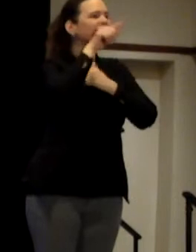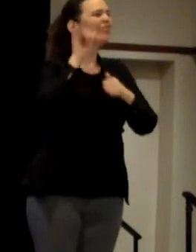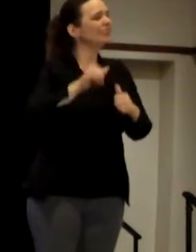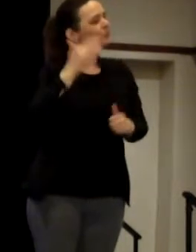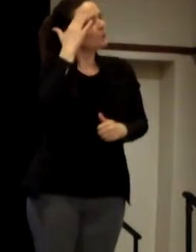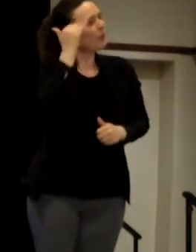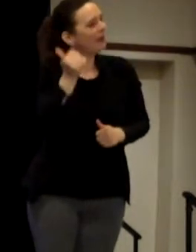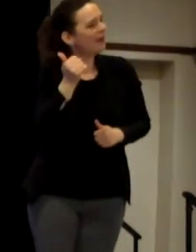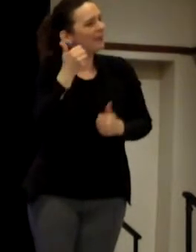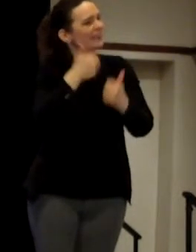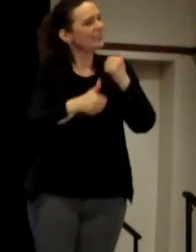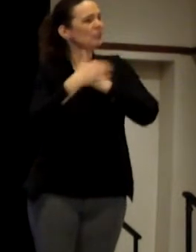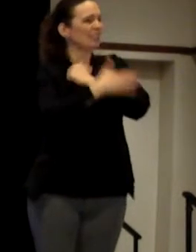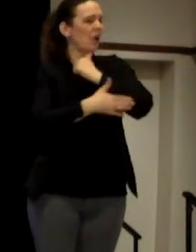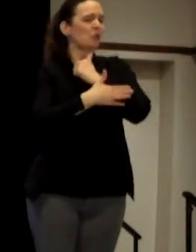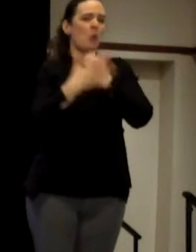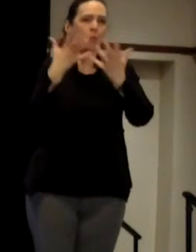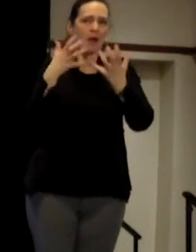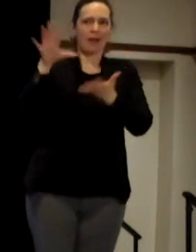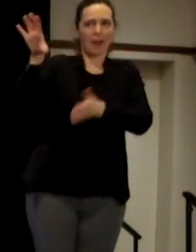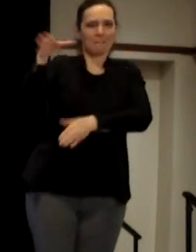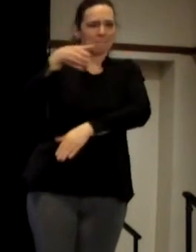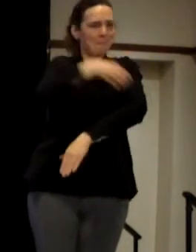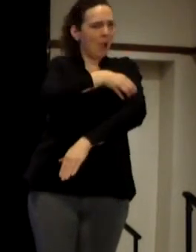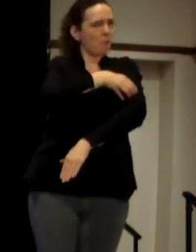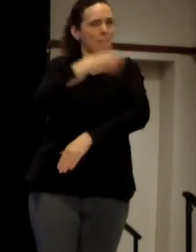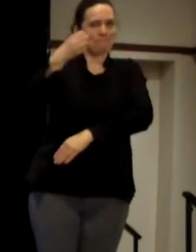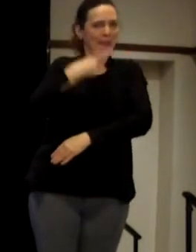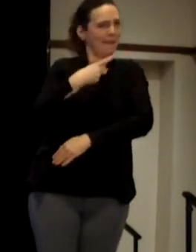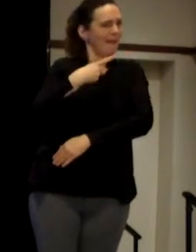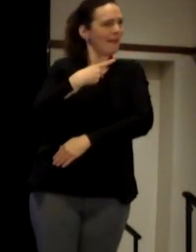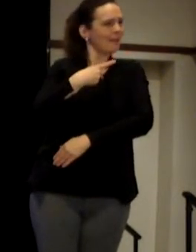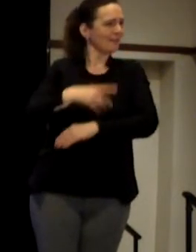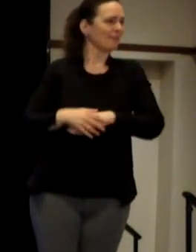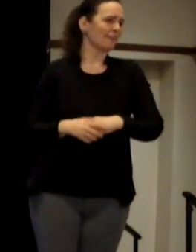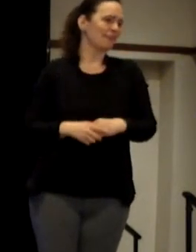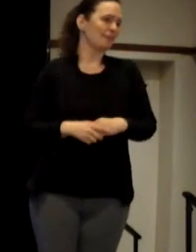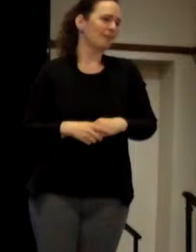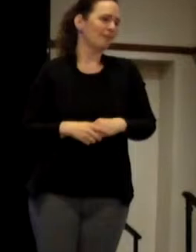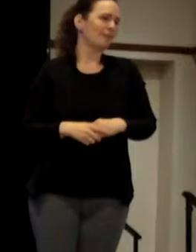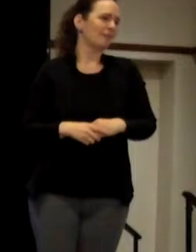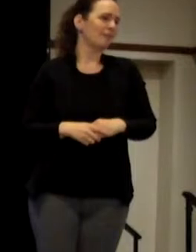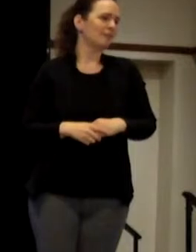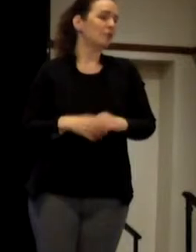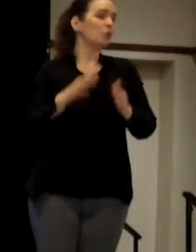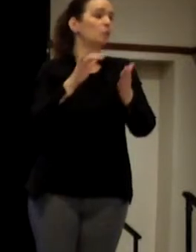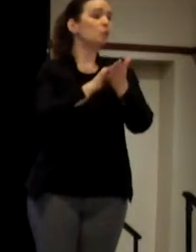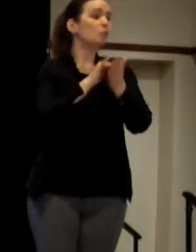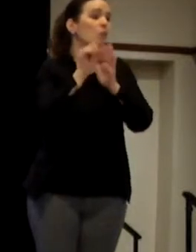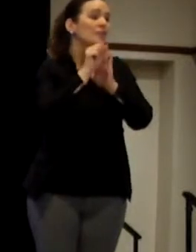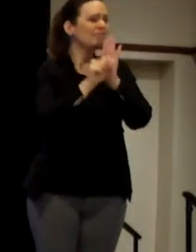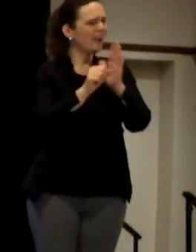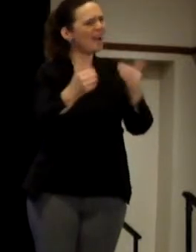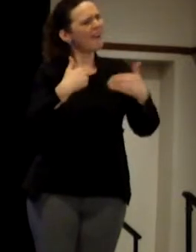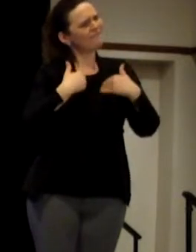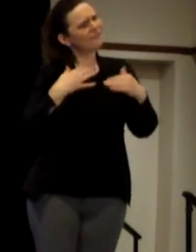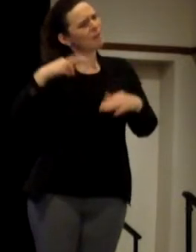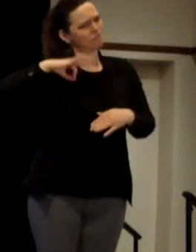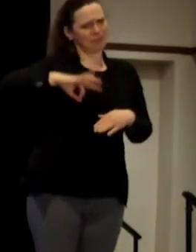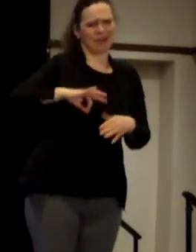processes. We've benefited by having the fairgrounds here because of the supply that's gone through here, and our pod as well. So